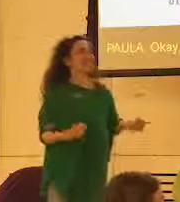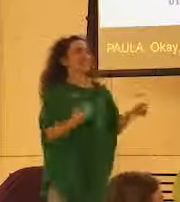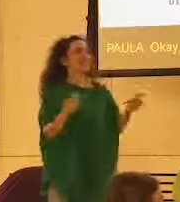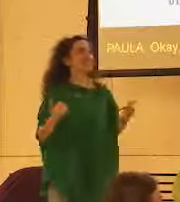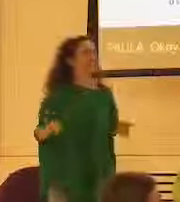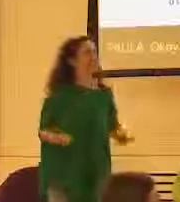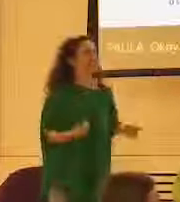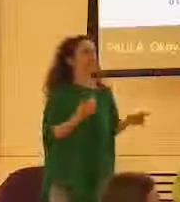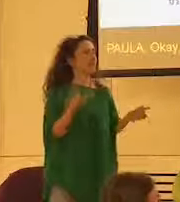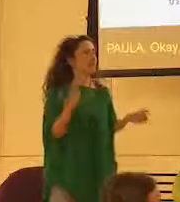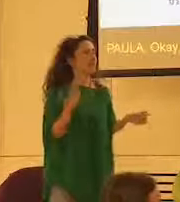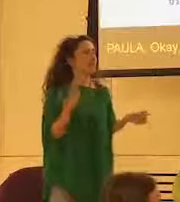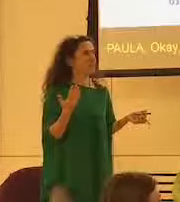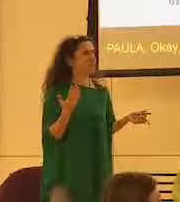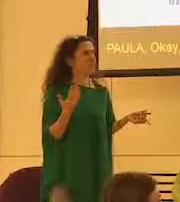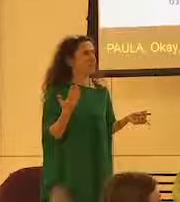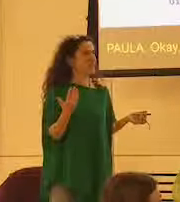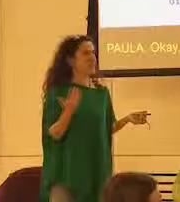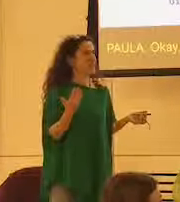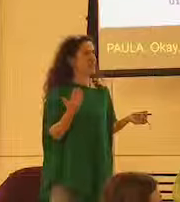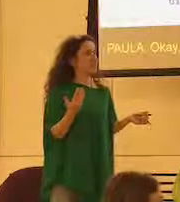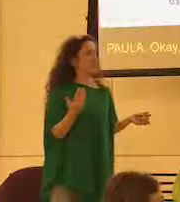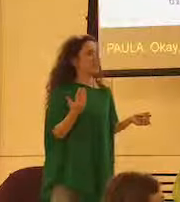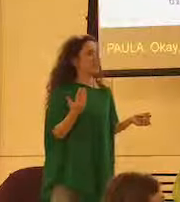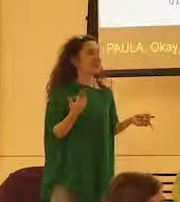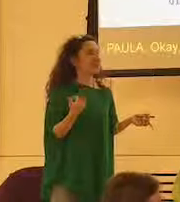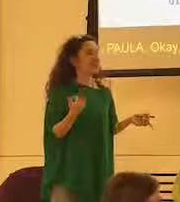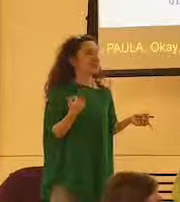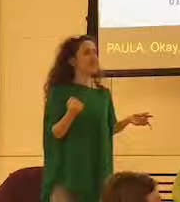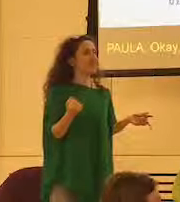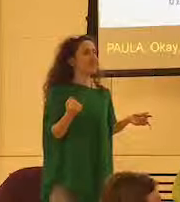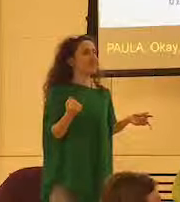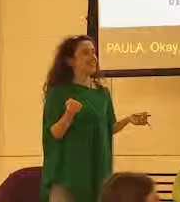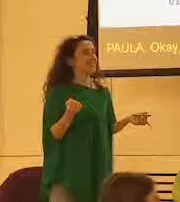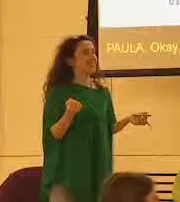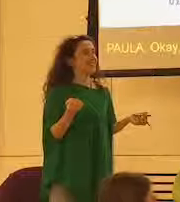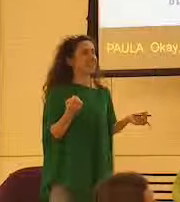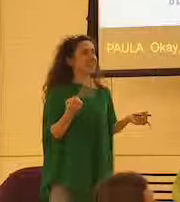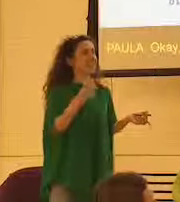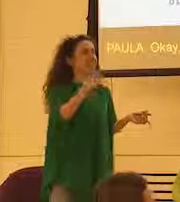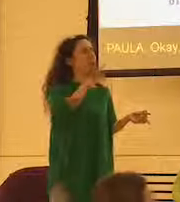so no, I think they disappeared, properly disappeared.